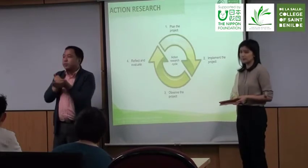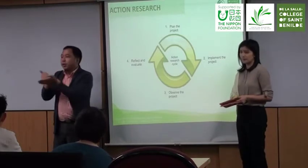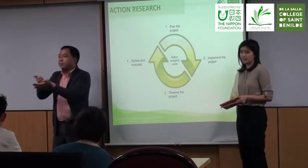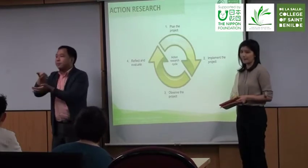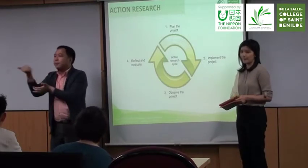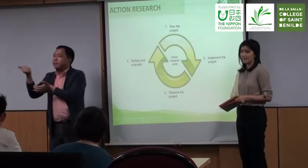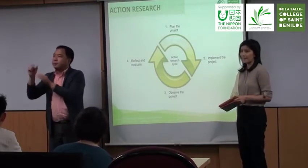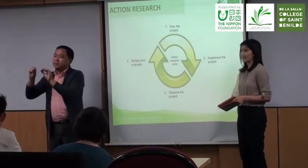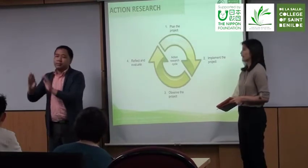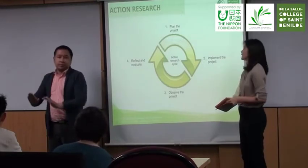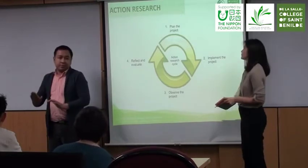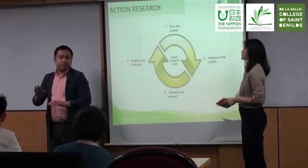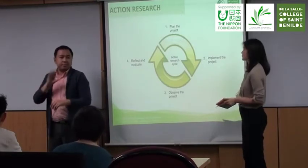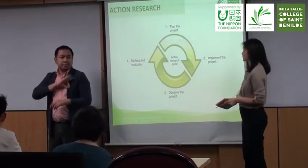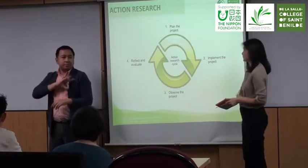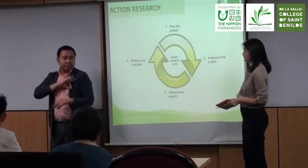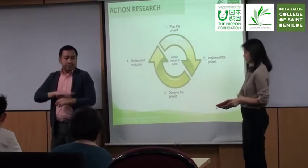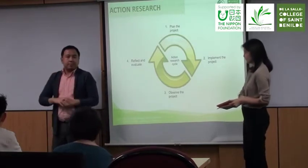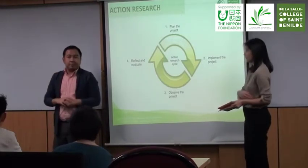applications.